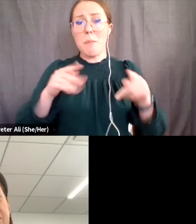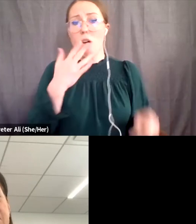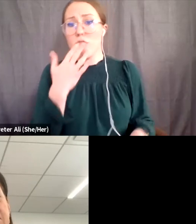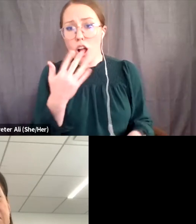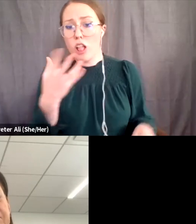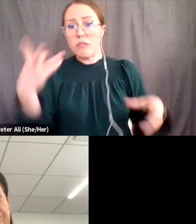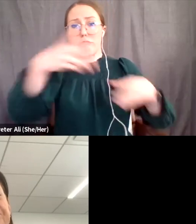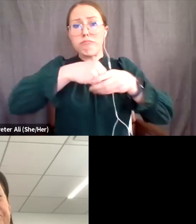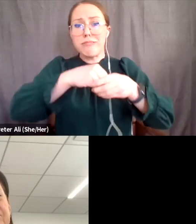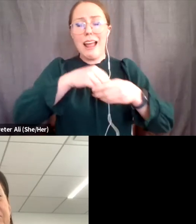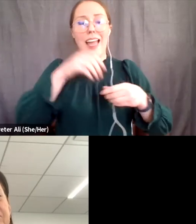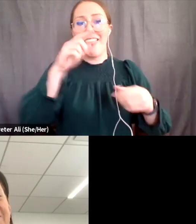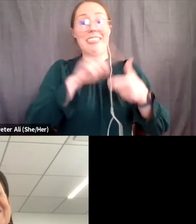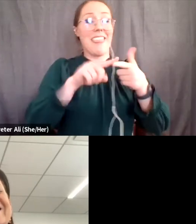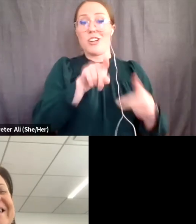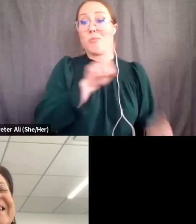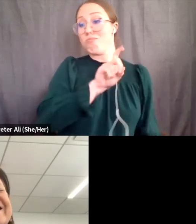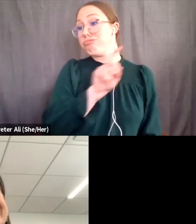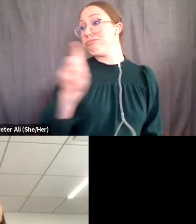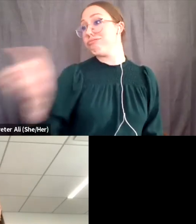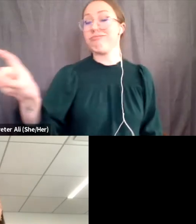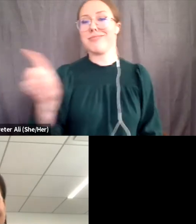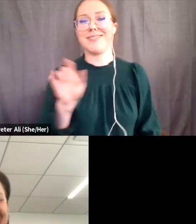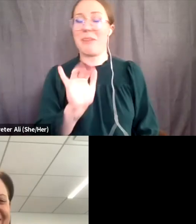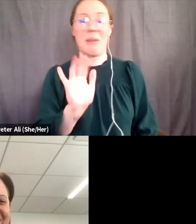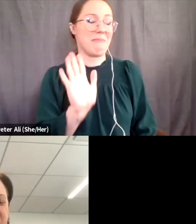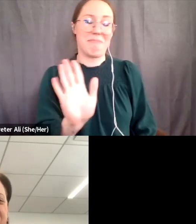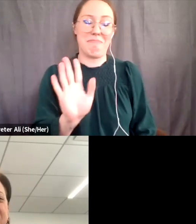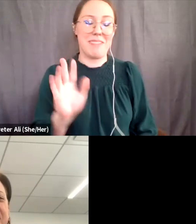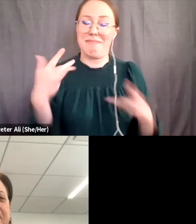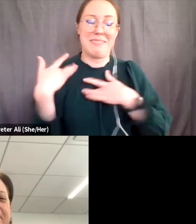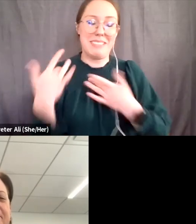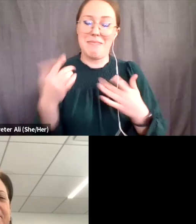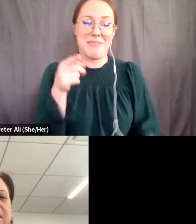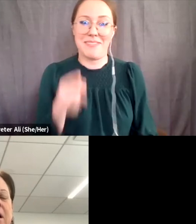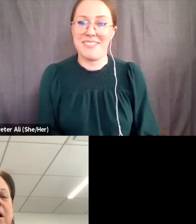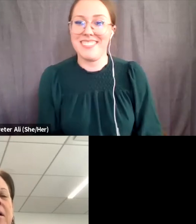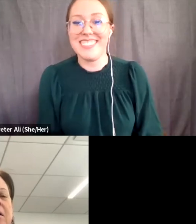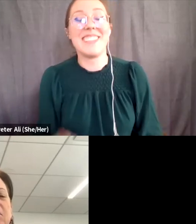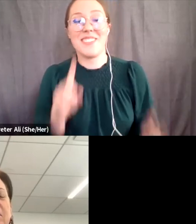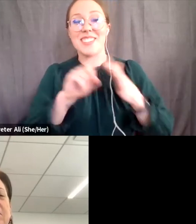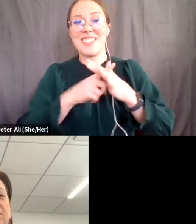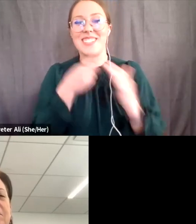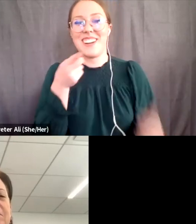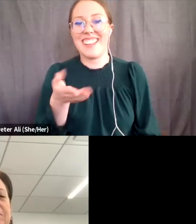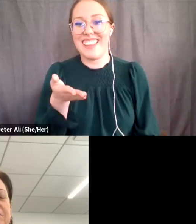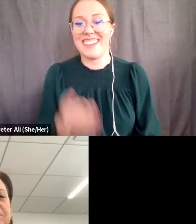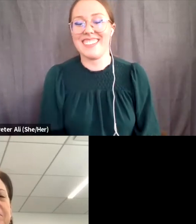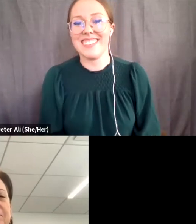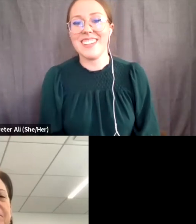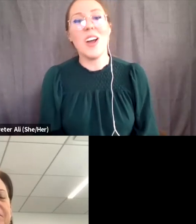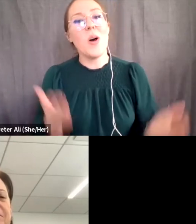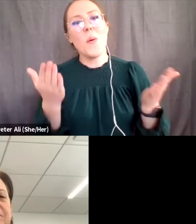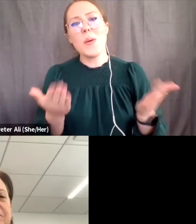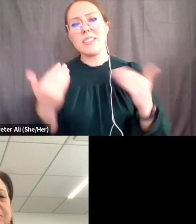you raced out in true Karen style. So let's start there. What is the responsibility,